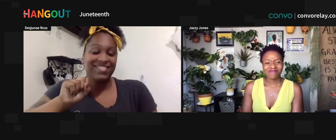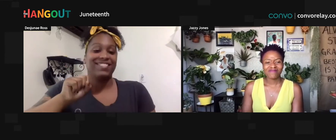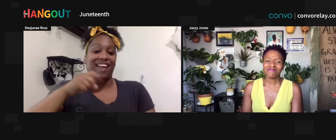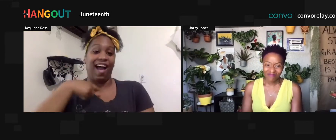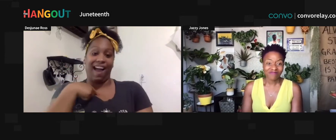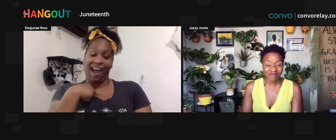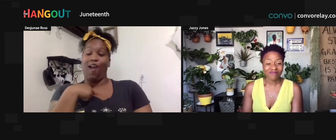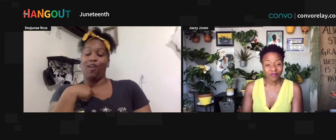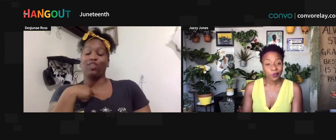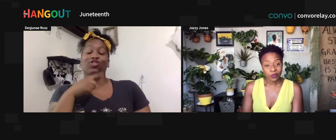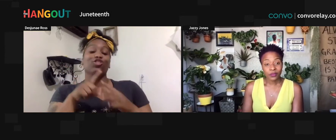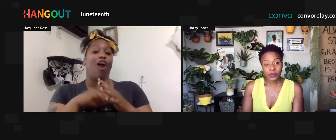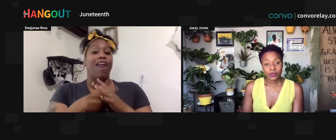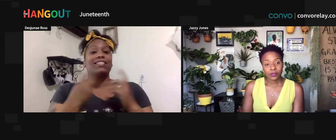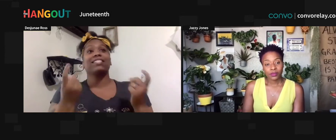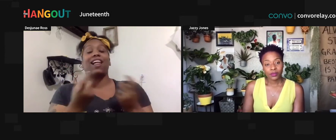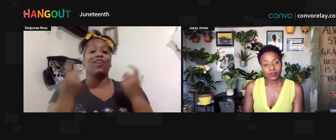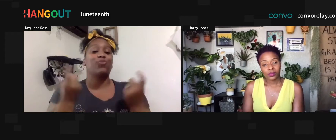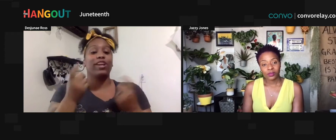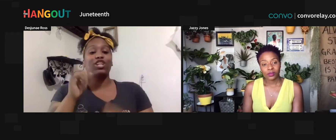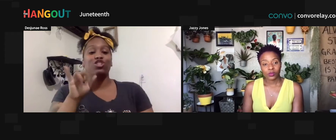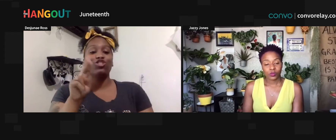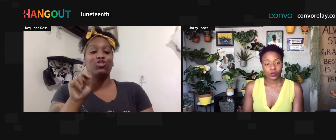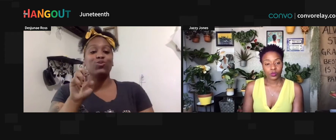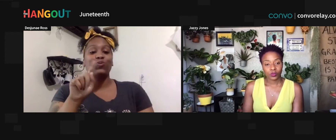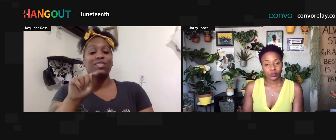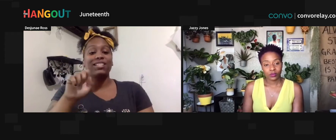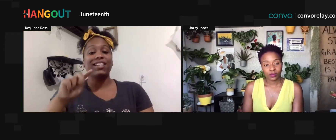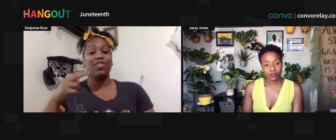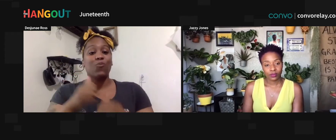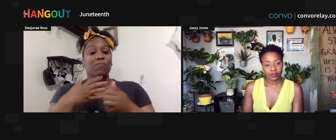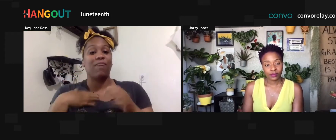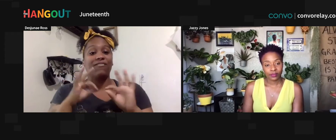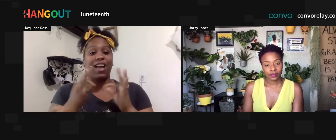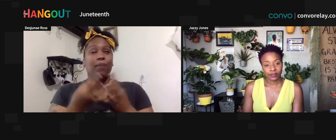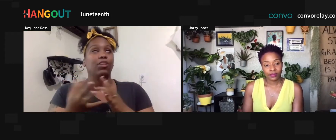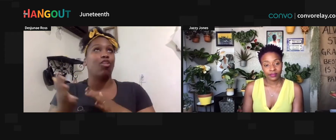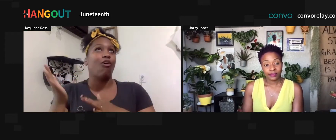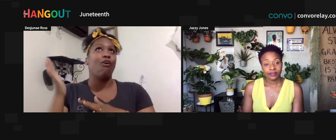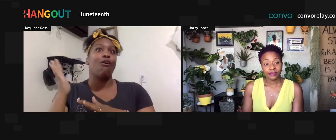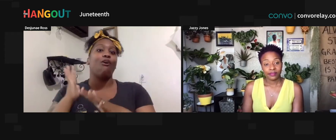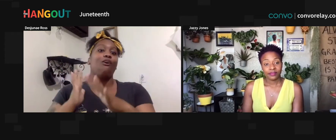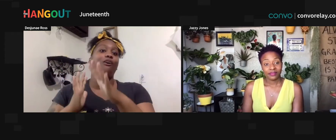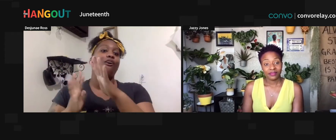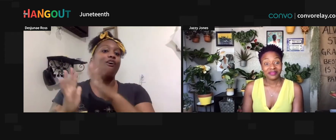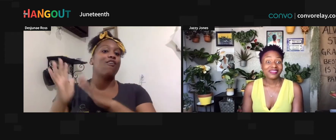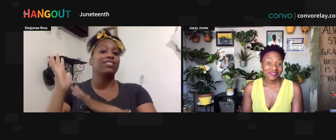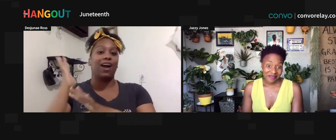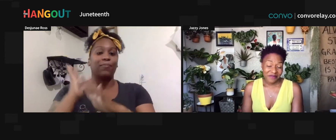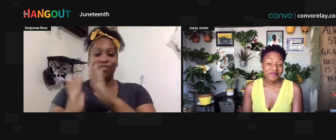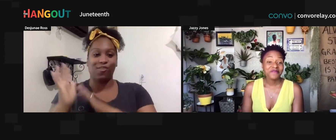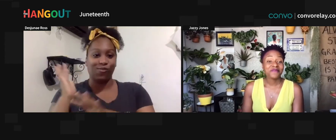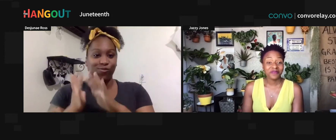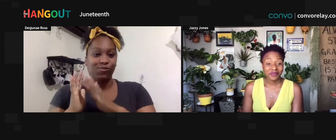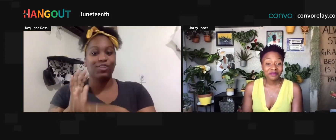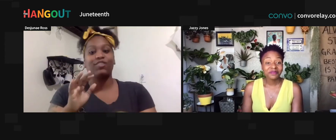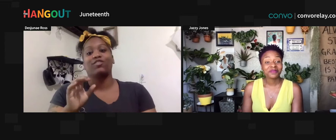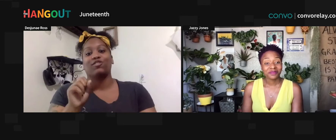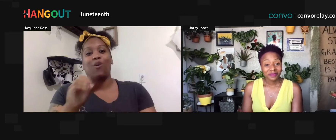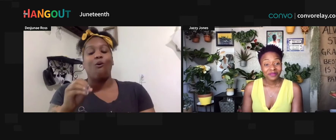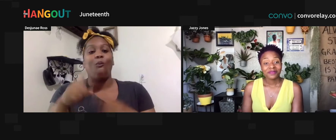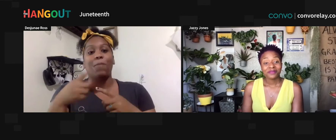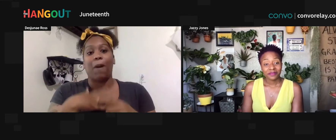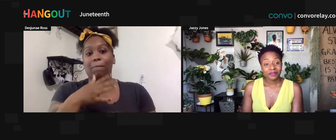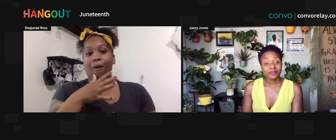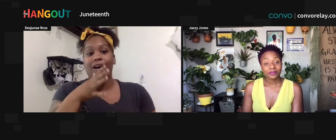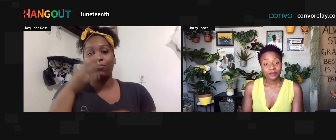was actually, I'm sure, quite frustrating as well to start celebrating Juneteenth. For instance, with my family, I started a